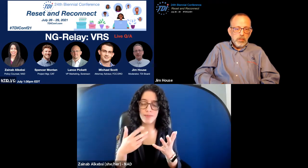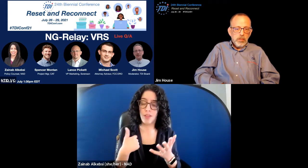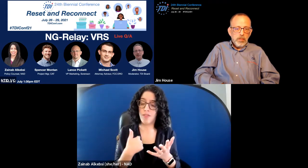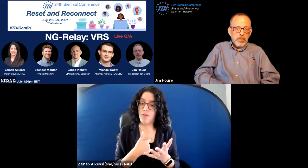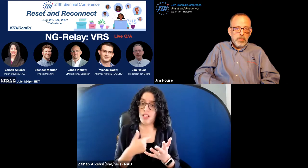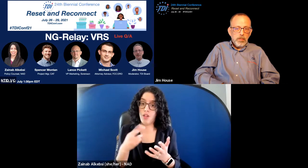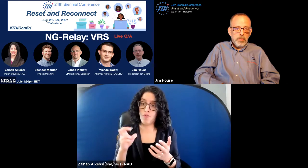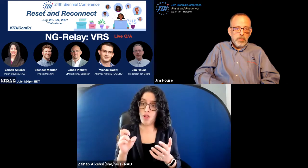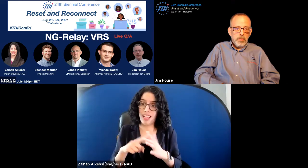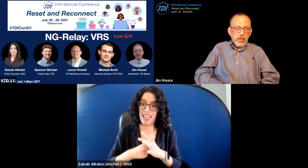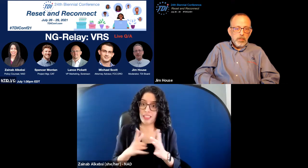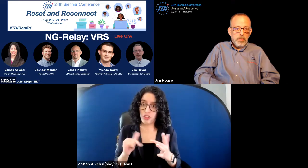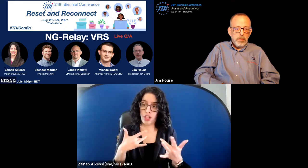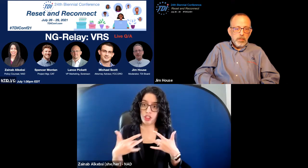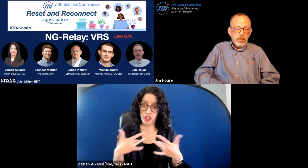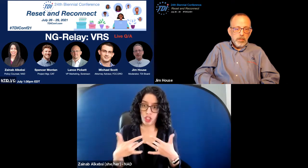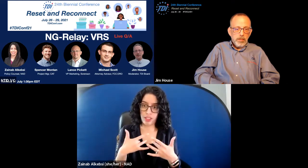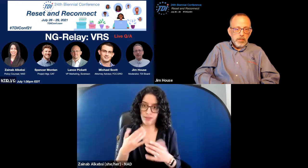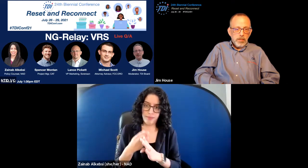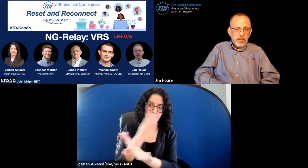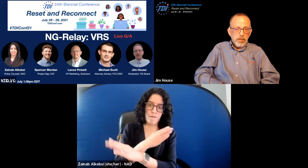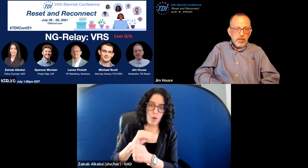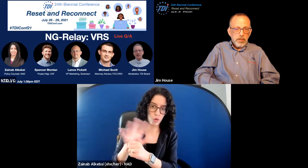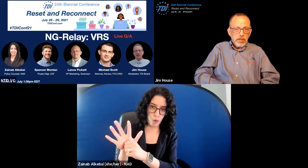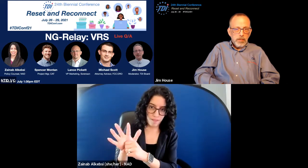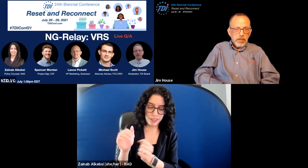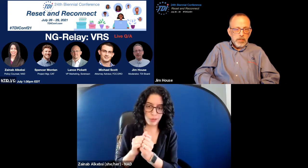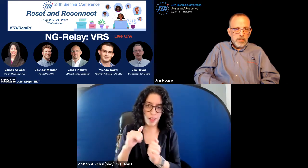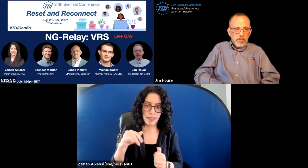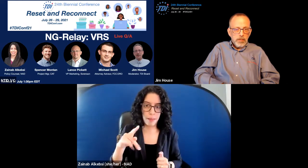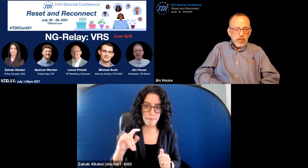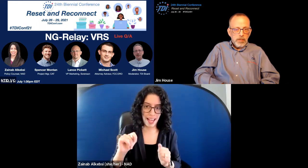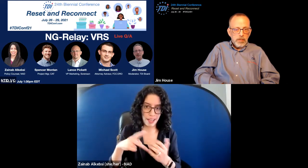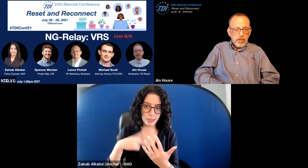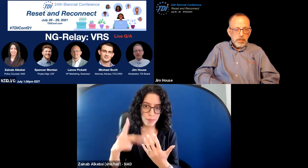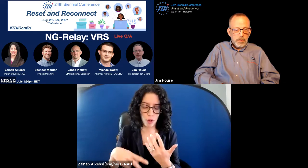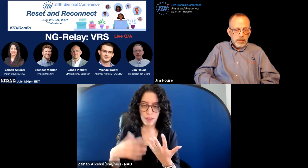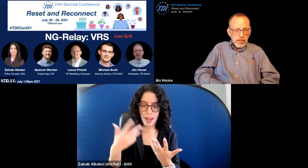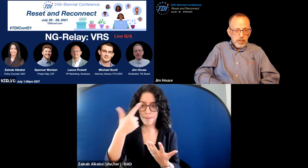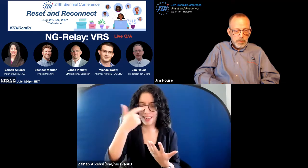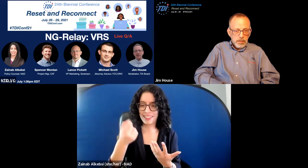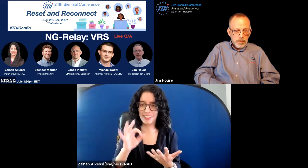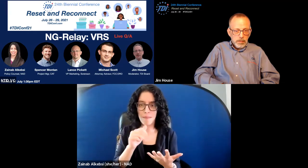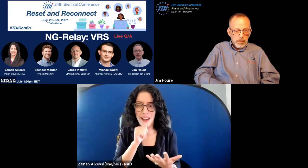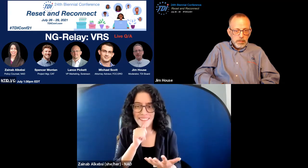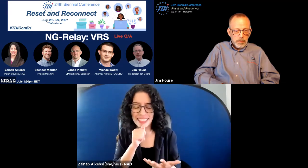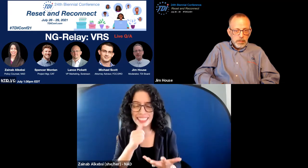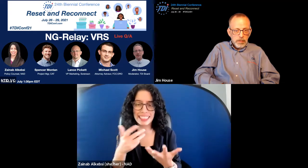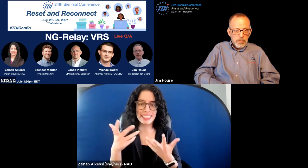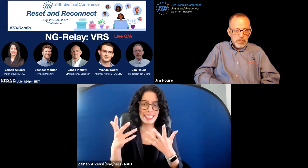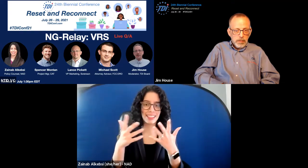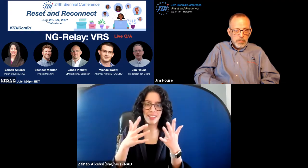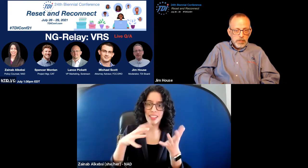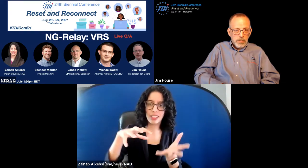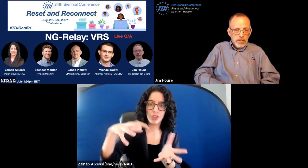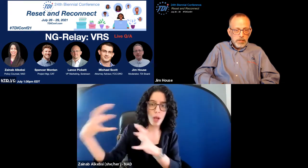the at-home interpreting. I mean, we were initially very concerned about this, even before COVID, with the whole pilot program because